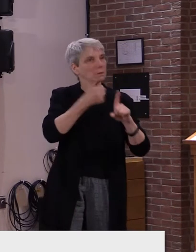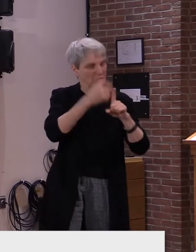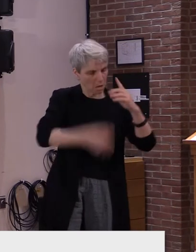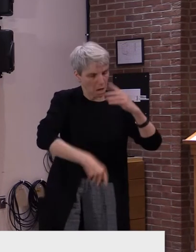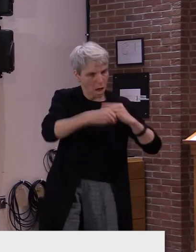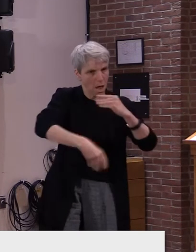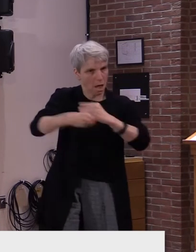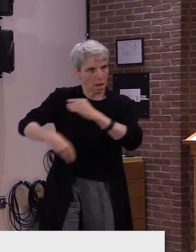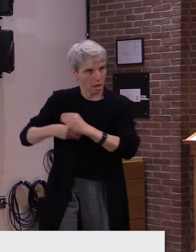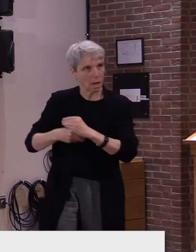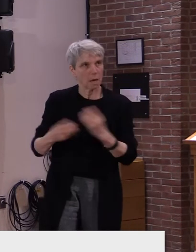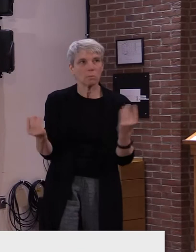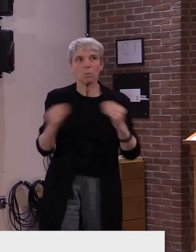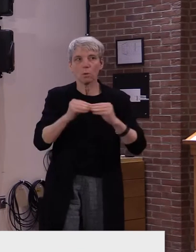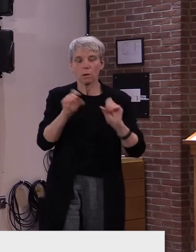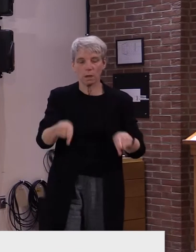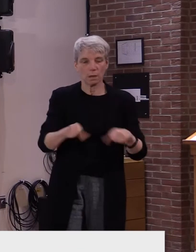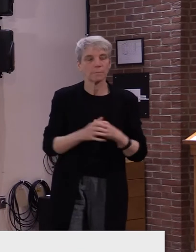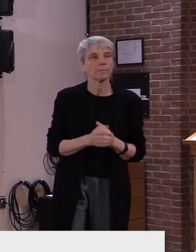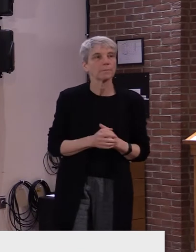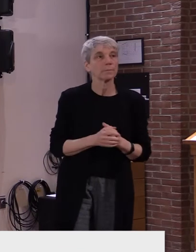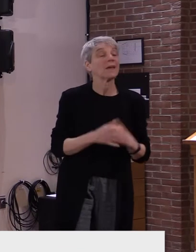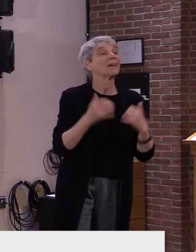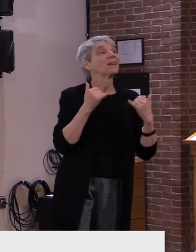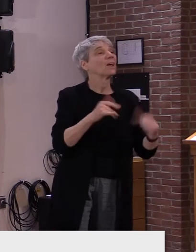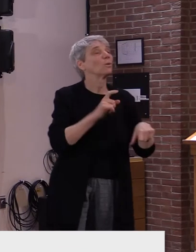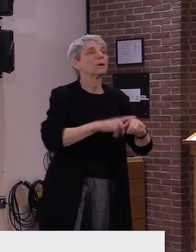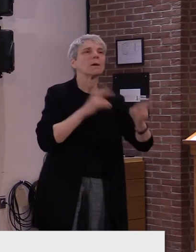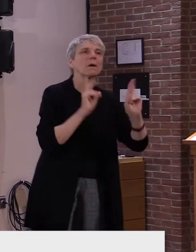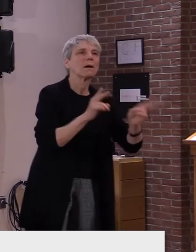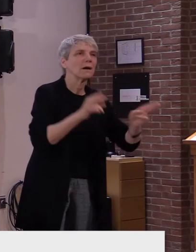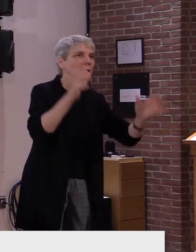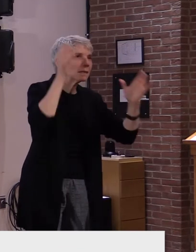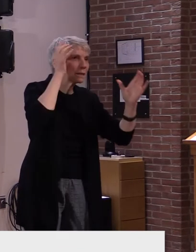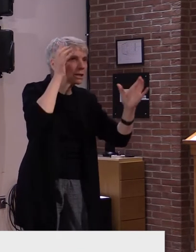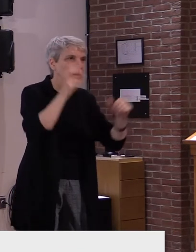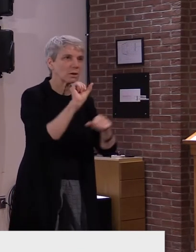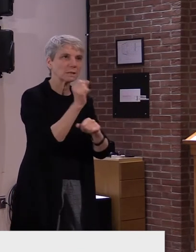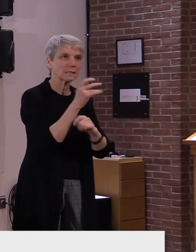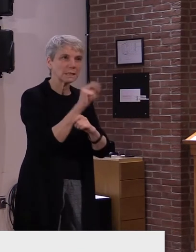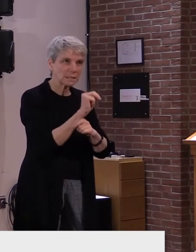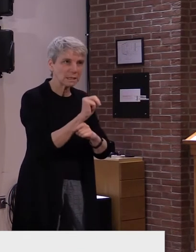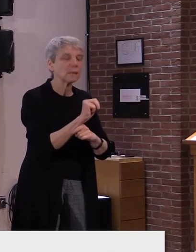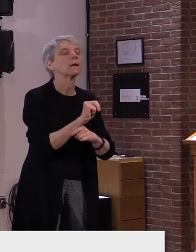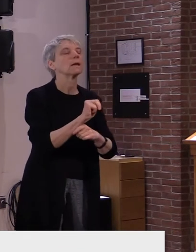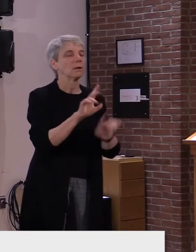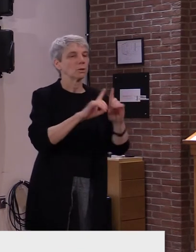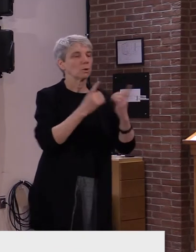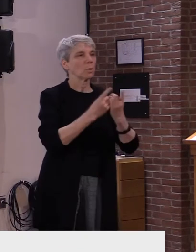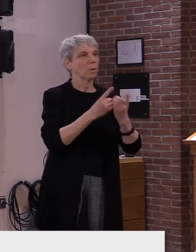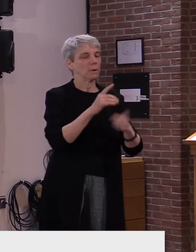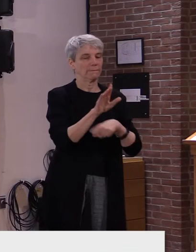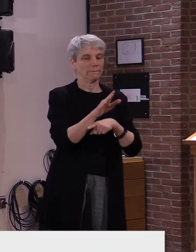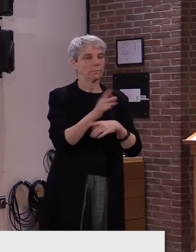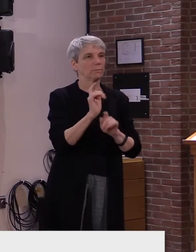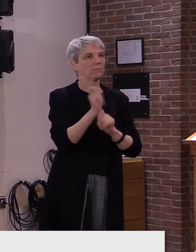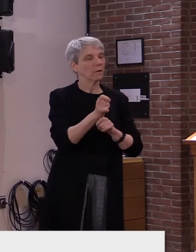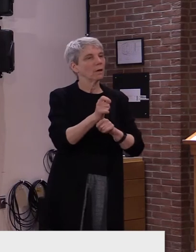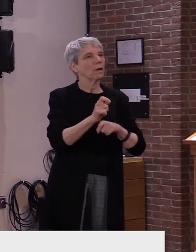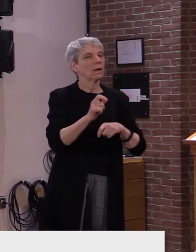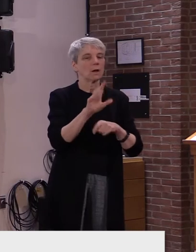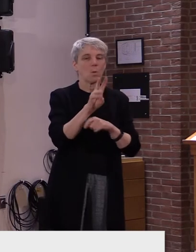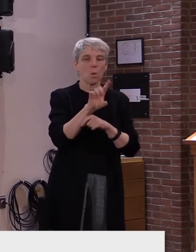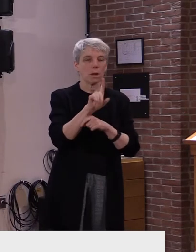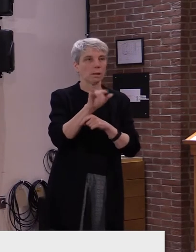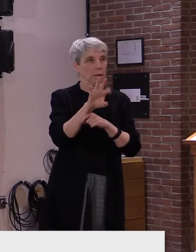deer season upon us the department of fish and wildlife is also stepping up outreach to make sure both vermont and out-of-state